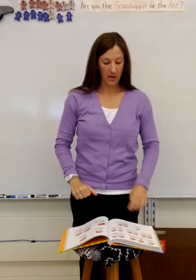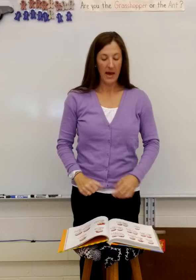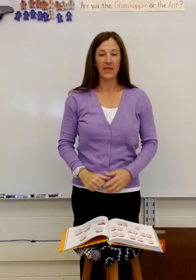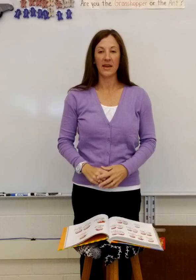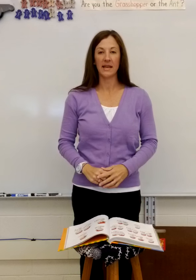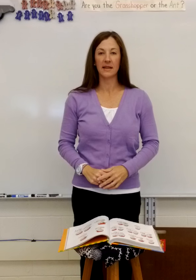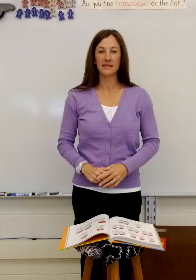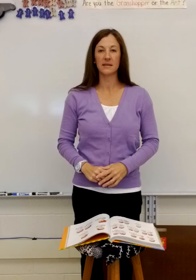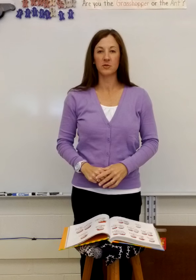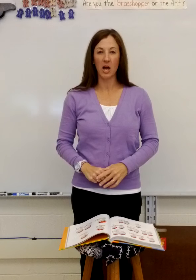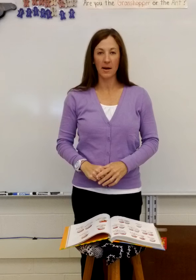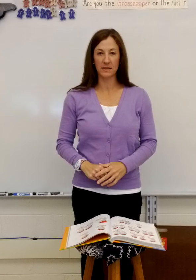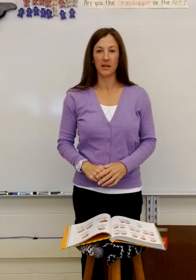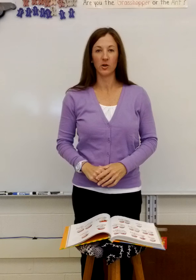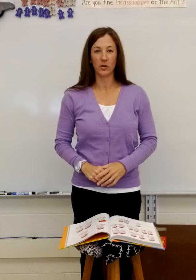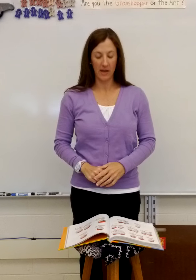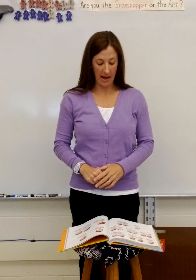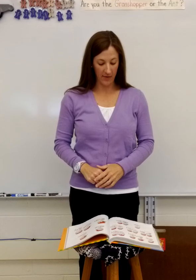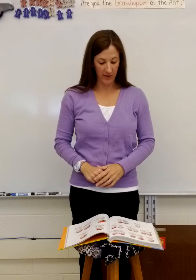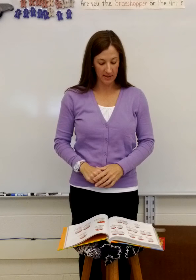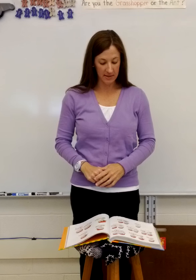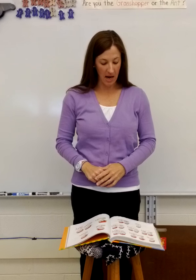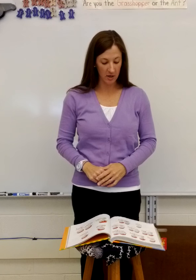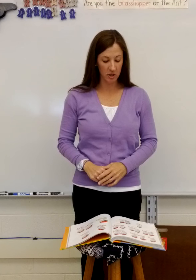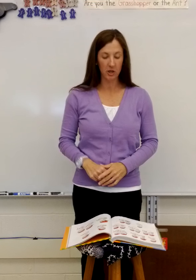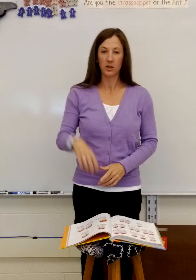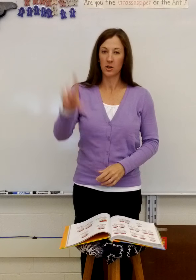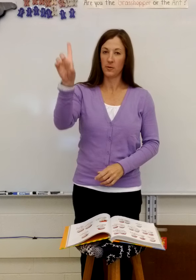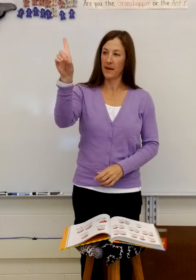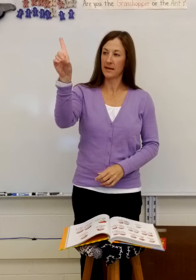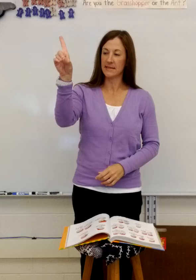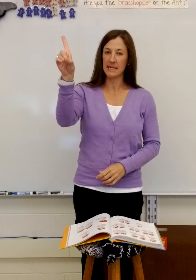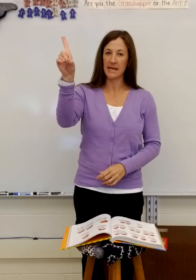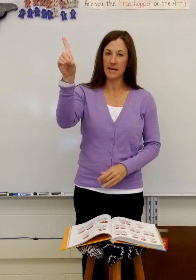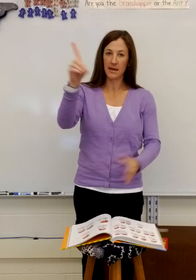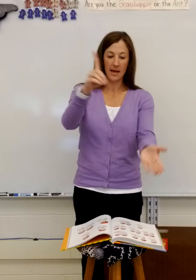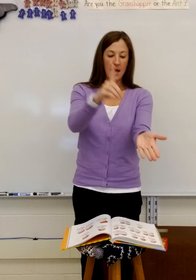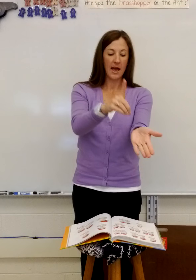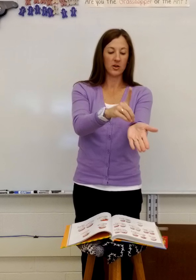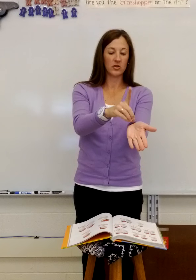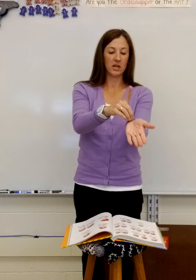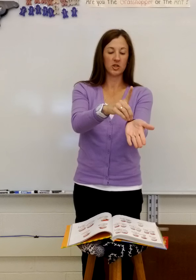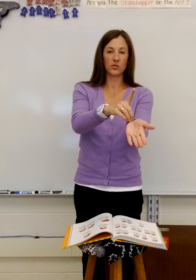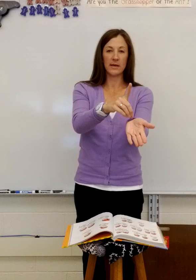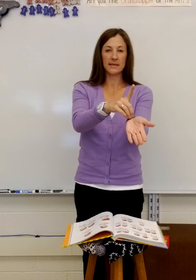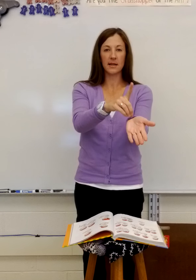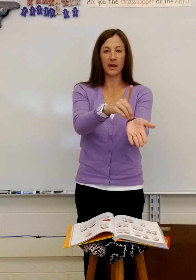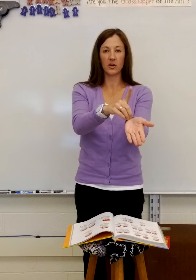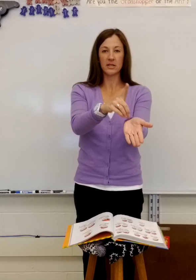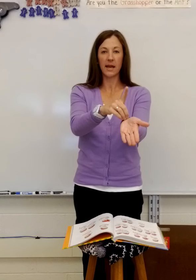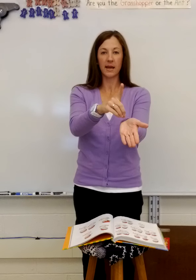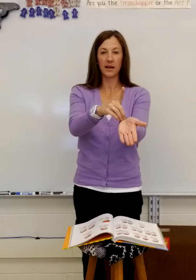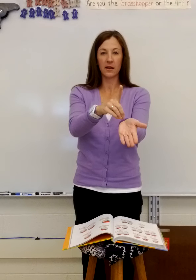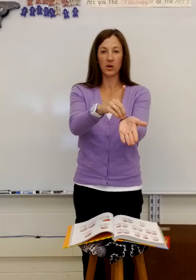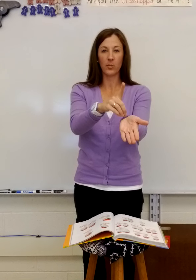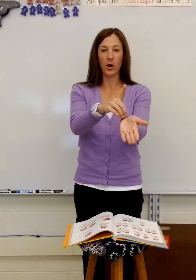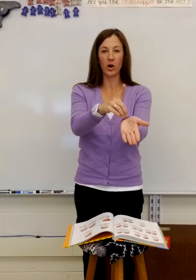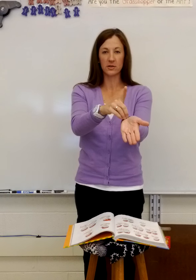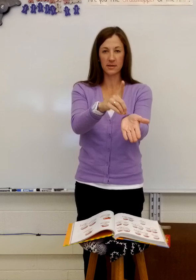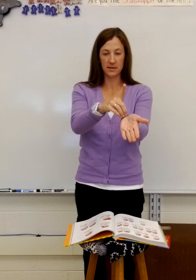And then he lists some jobs that you could have. A doctor, you make a D, and you touch your wrists like you're taking your pulse.